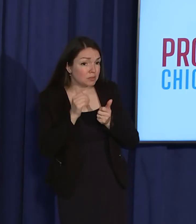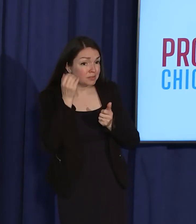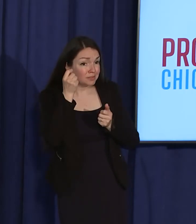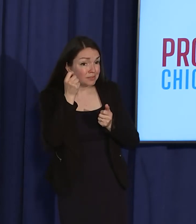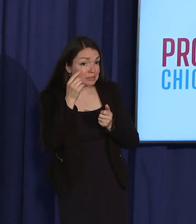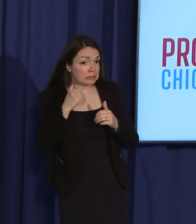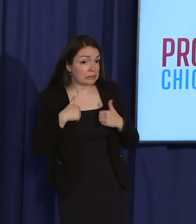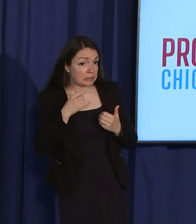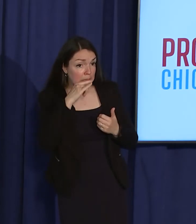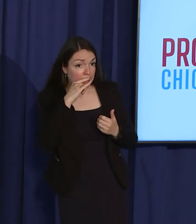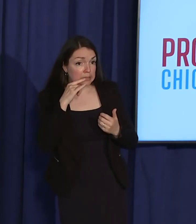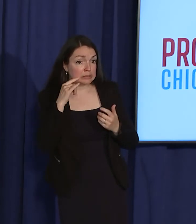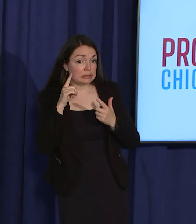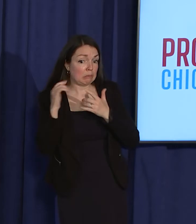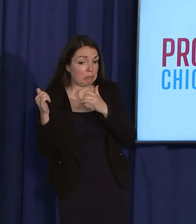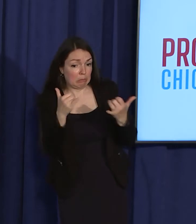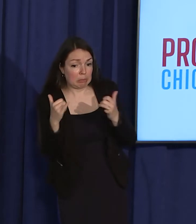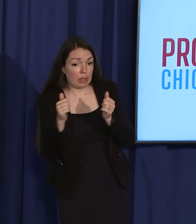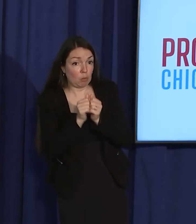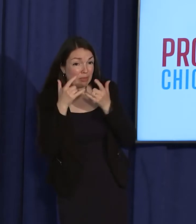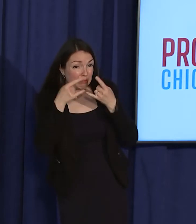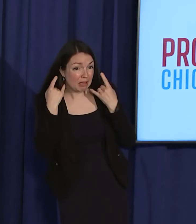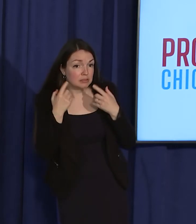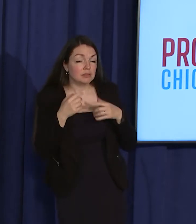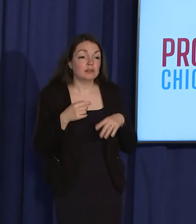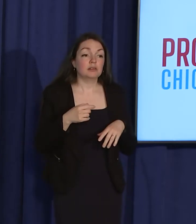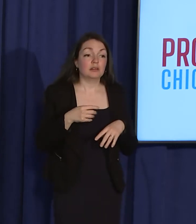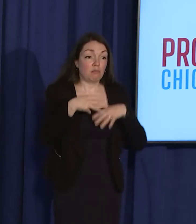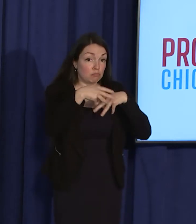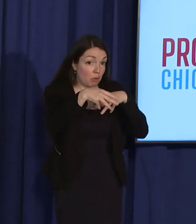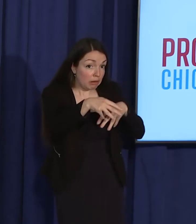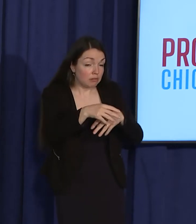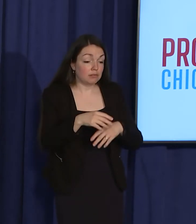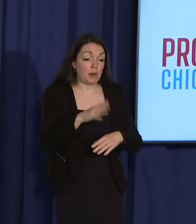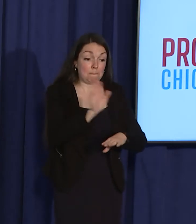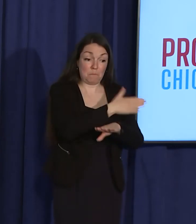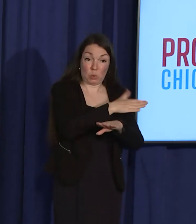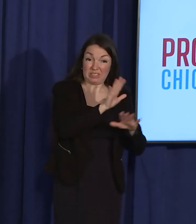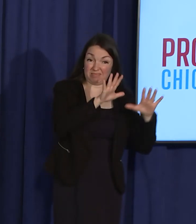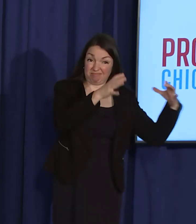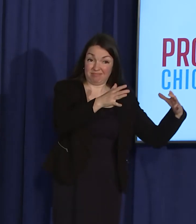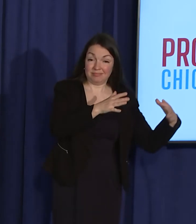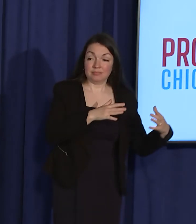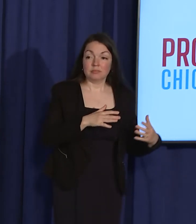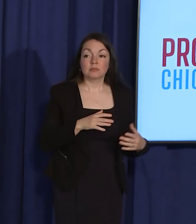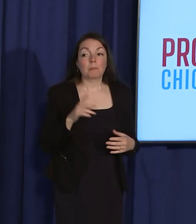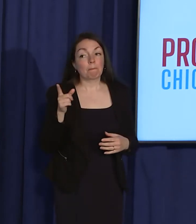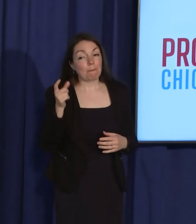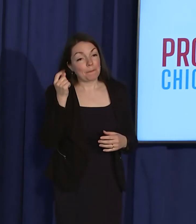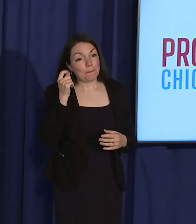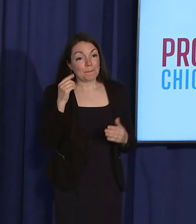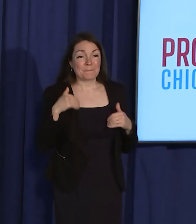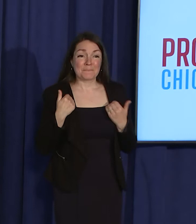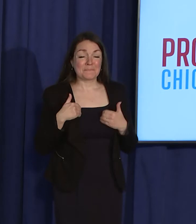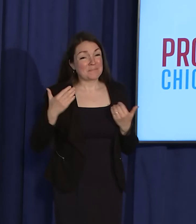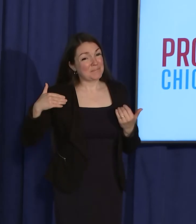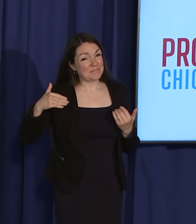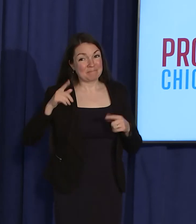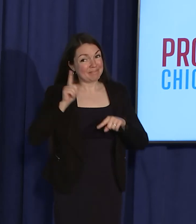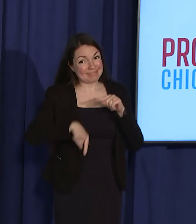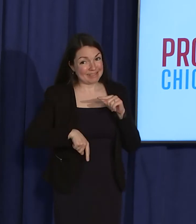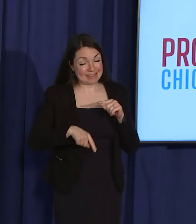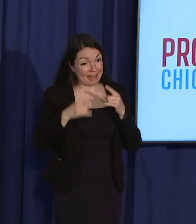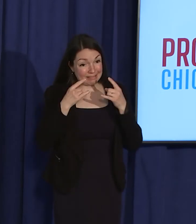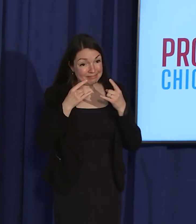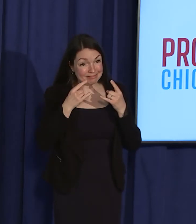wearing masks? What about parades and concerts and stuff like that? So youth, are not yet able to get vaccinated, right?